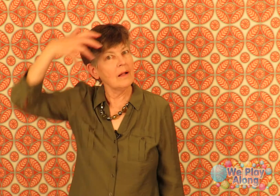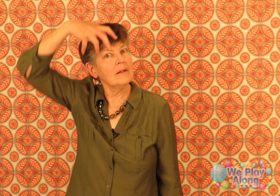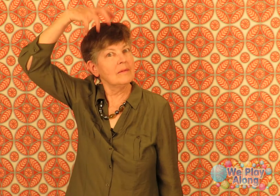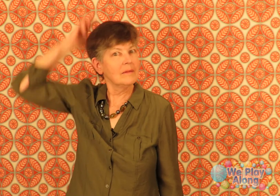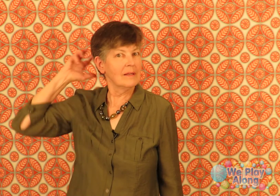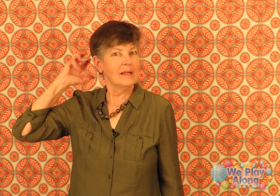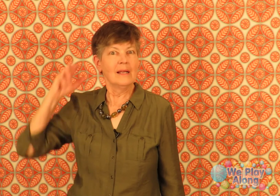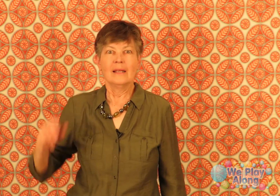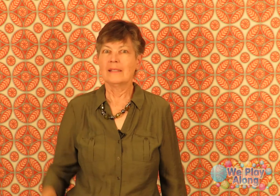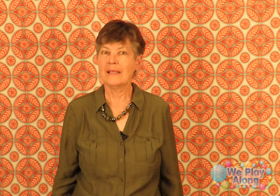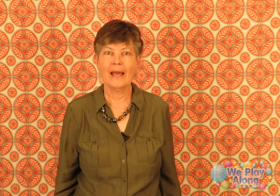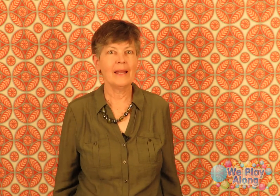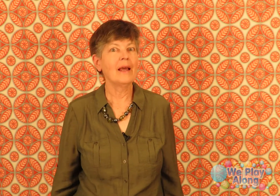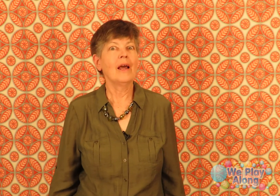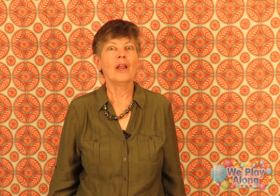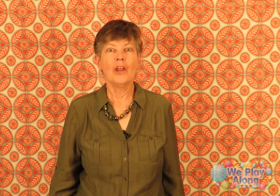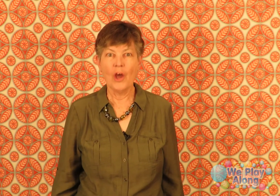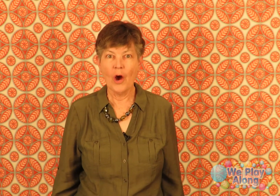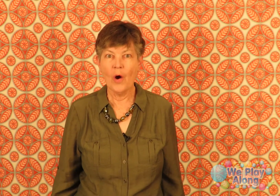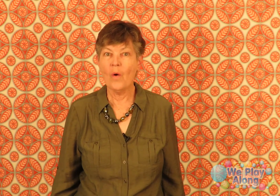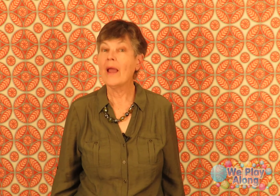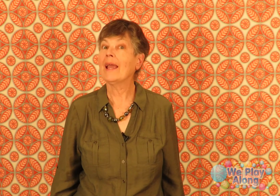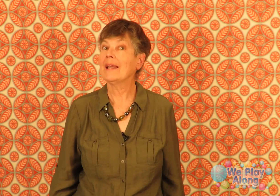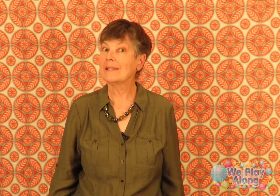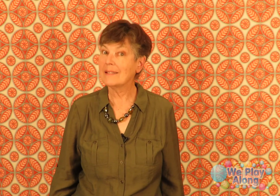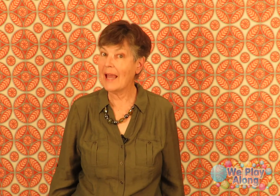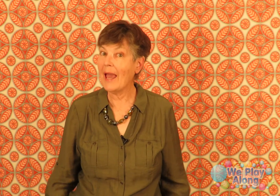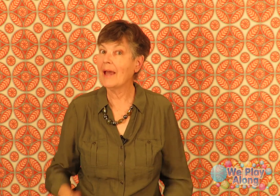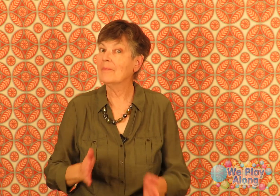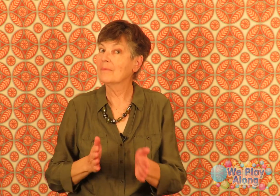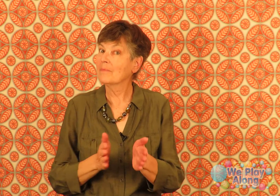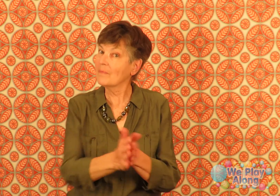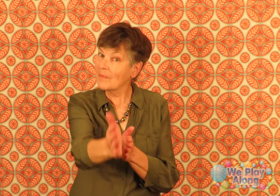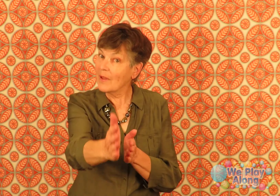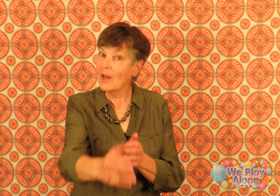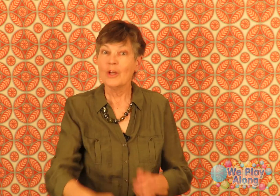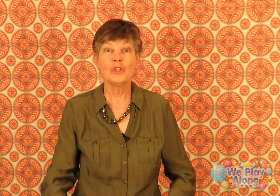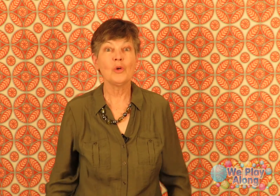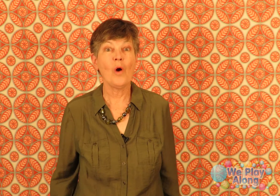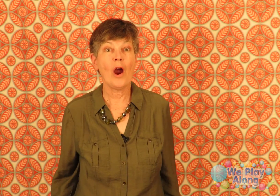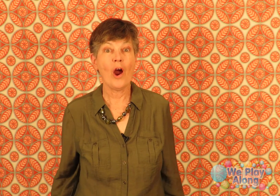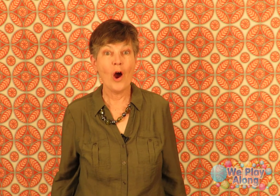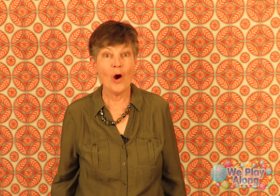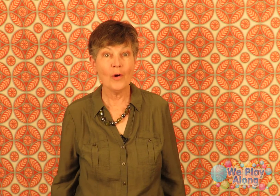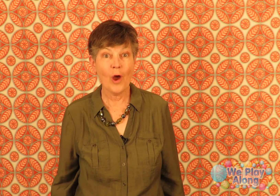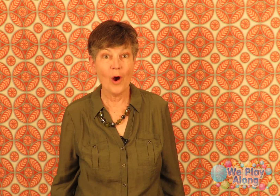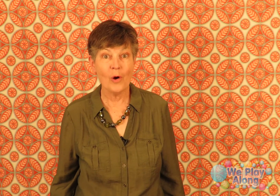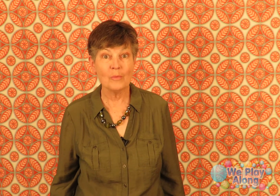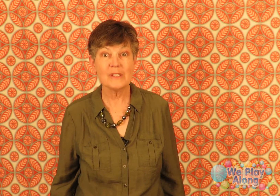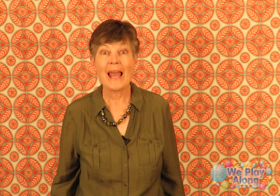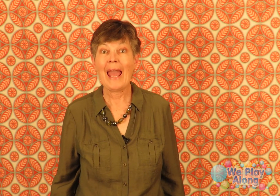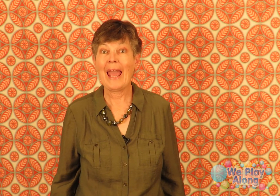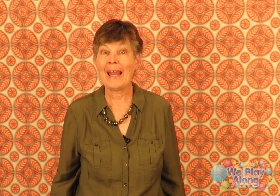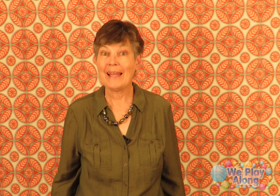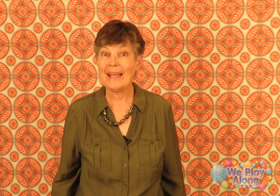Well, said, no, instead, to our own homes and